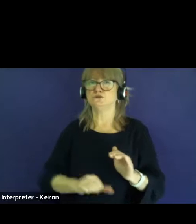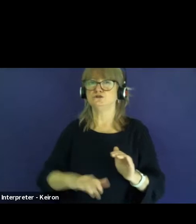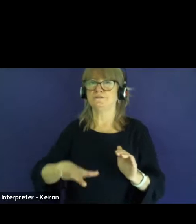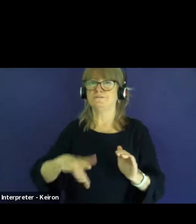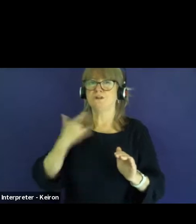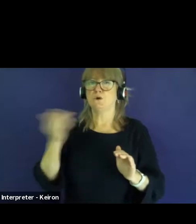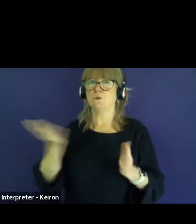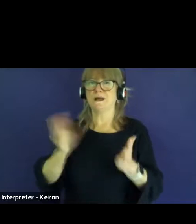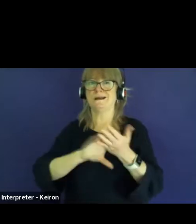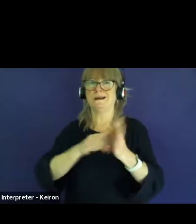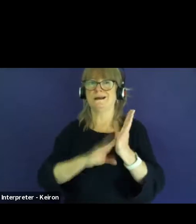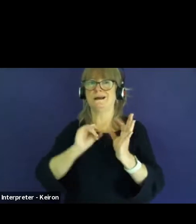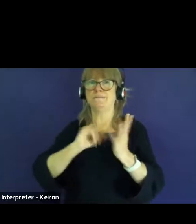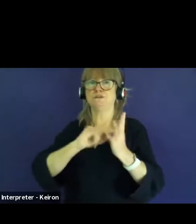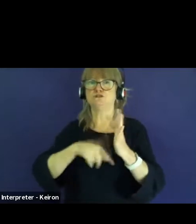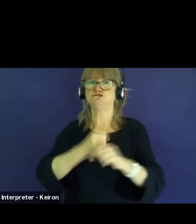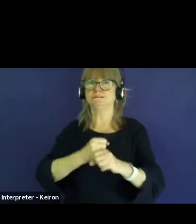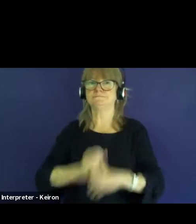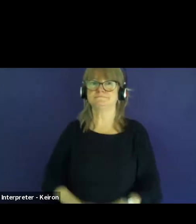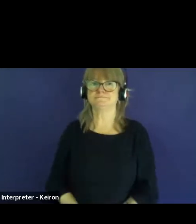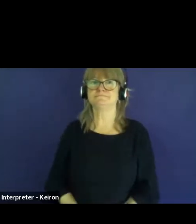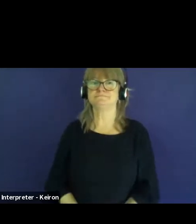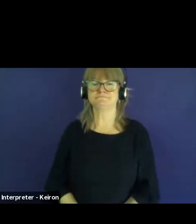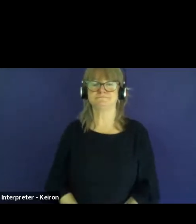hamstrings, the back of our legs.